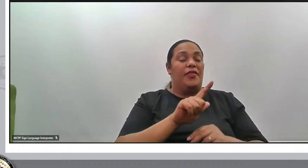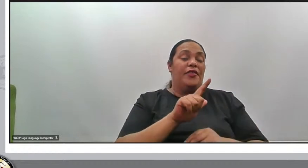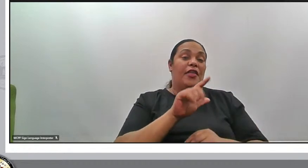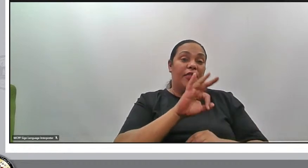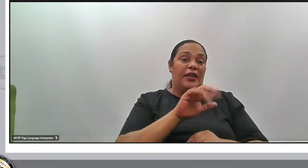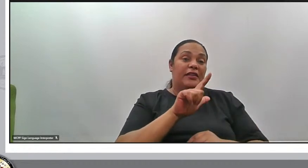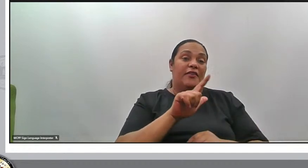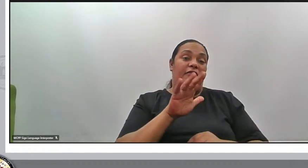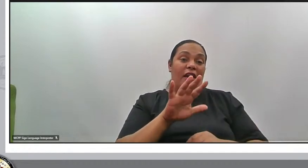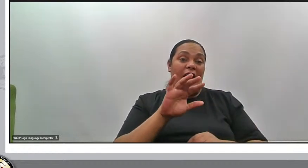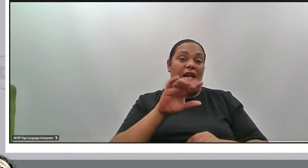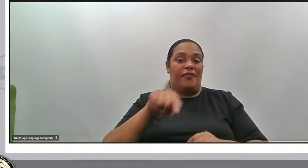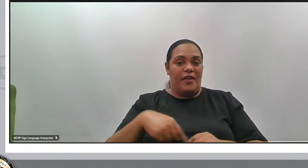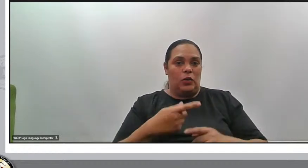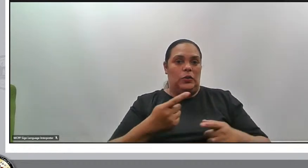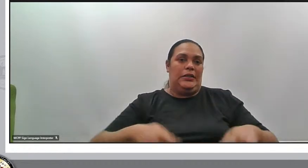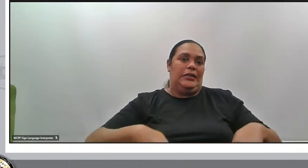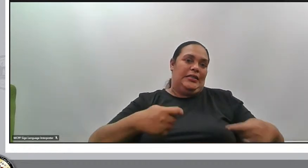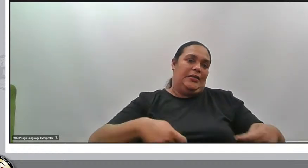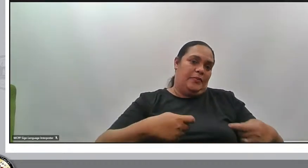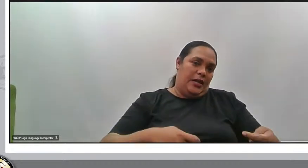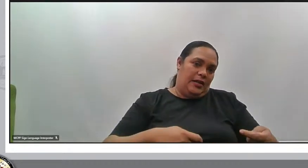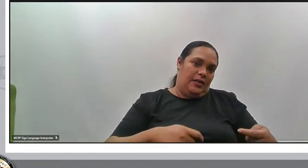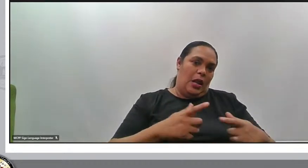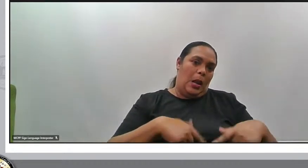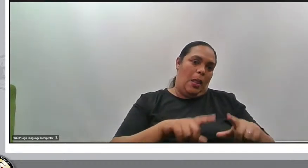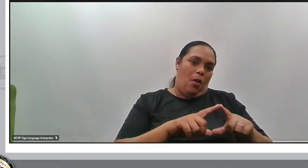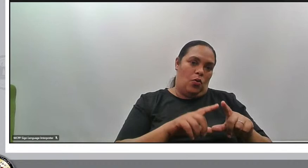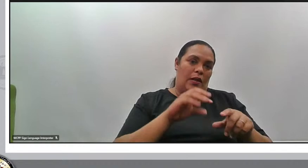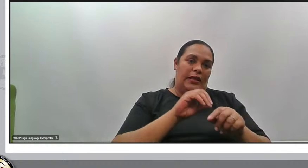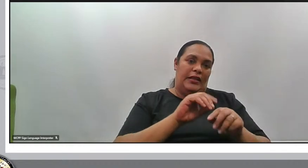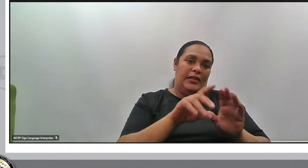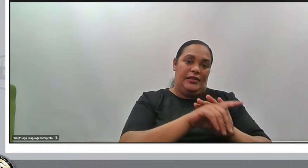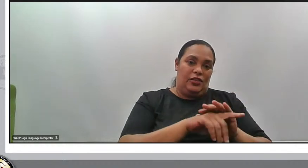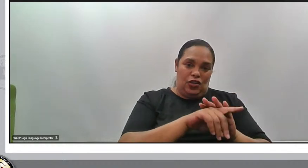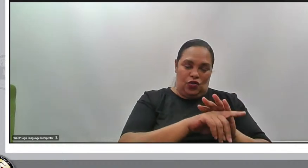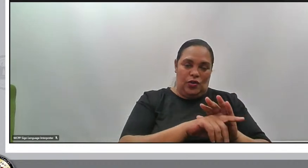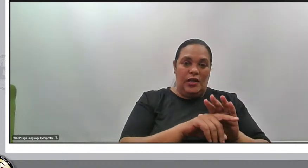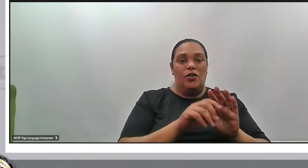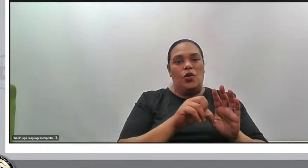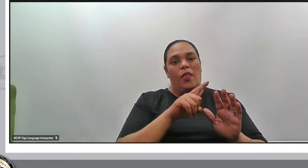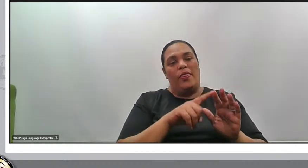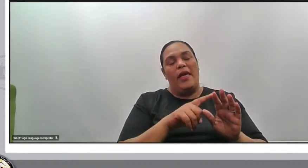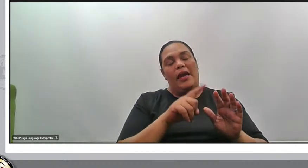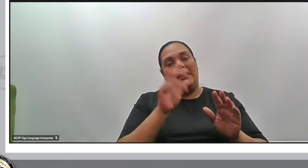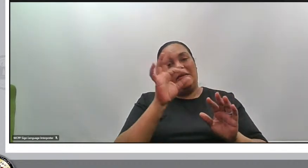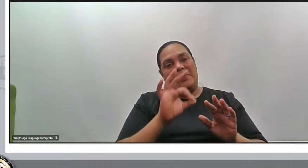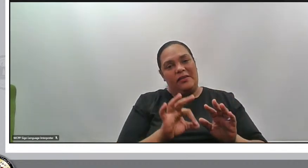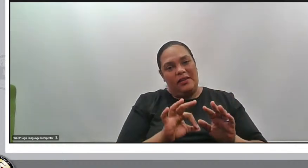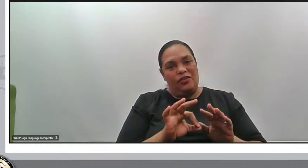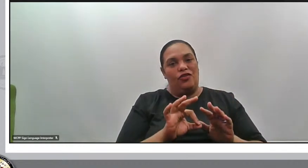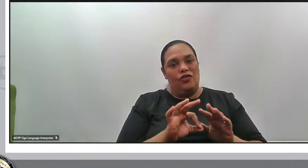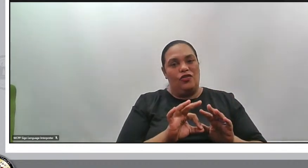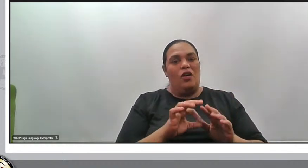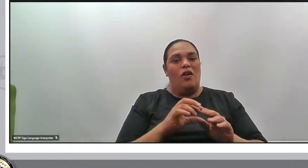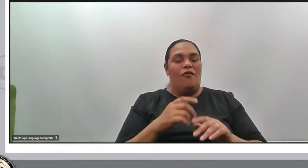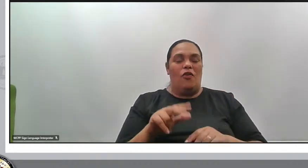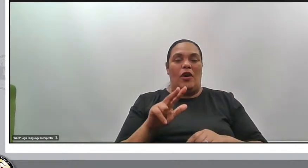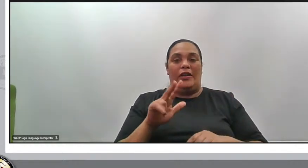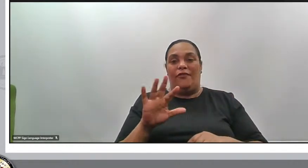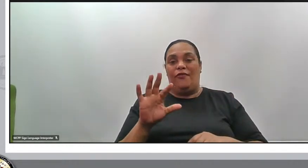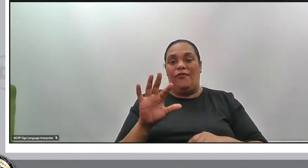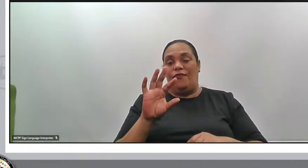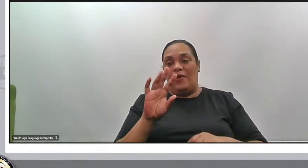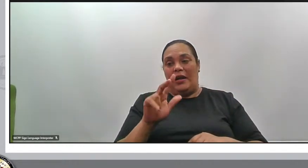373,000 was spent locally in the district. So that's a percentage of 84% of our